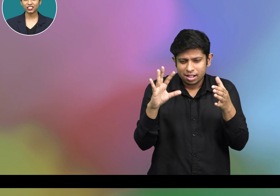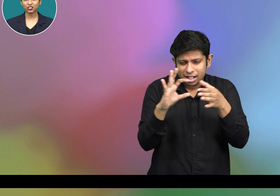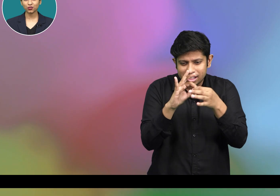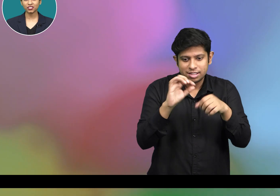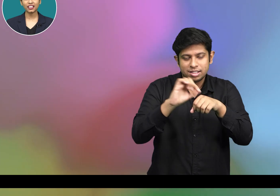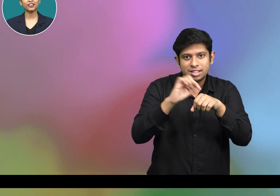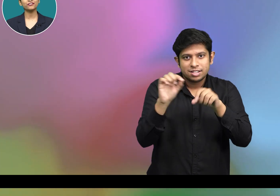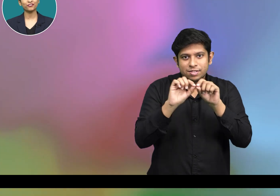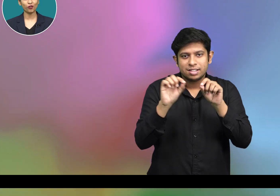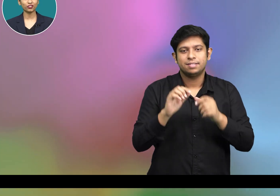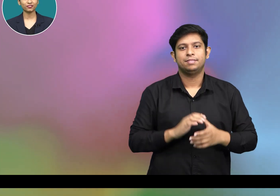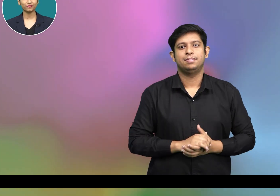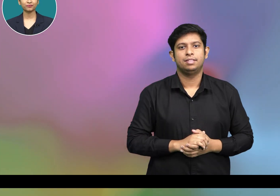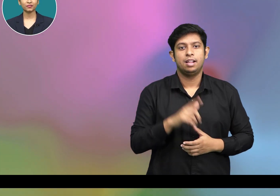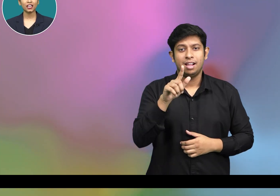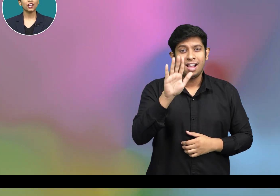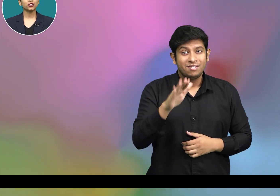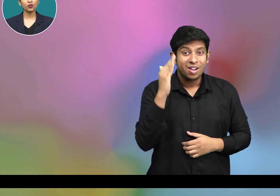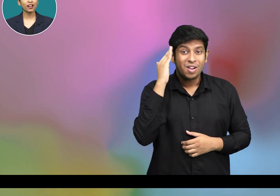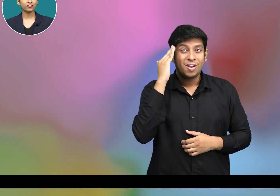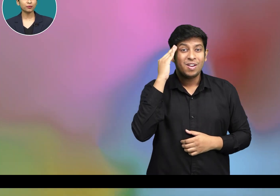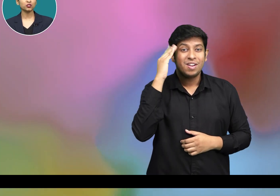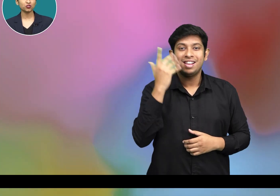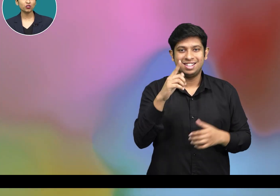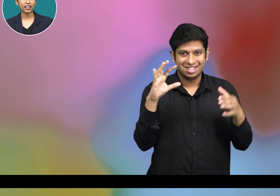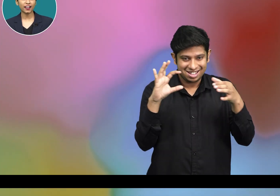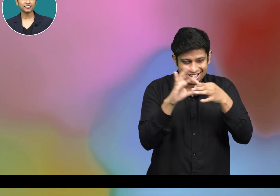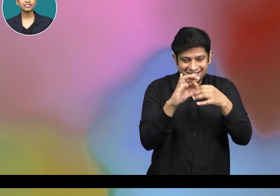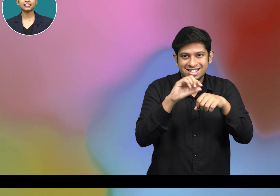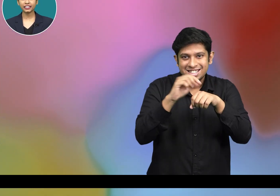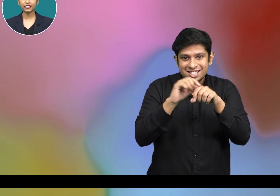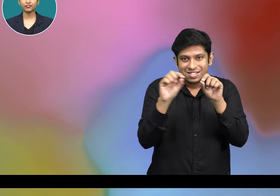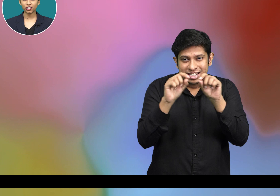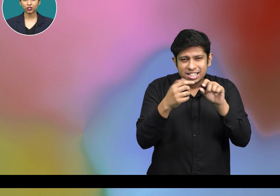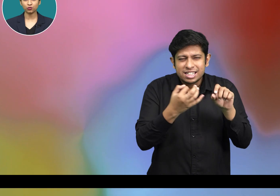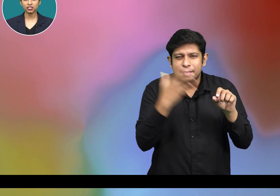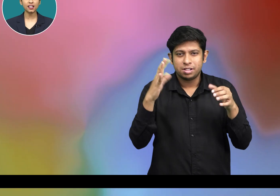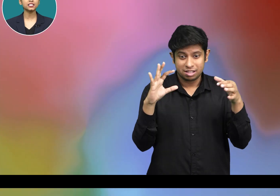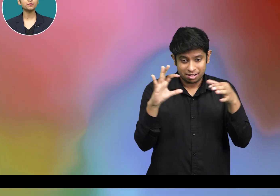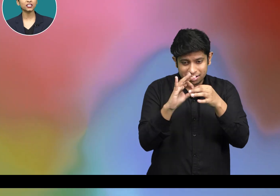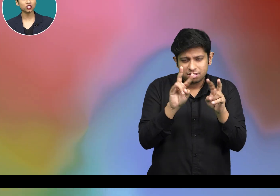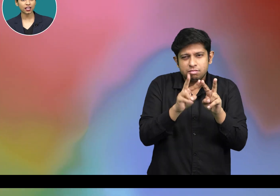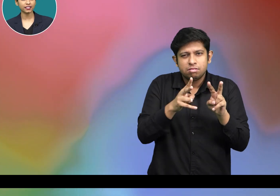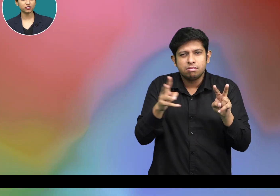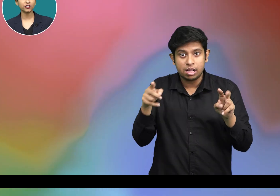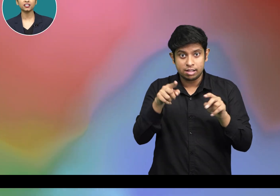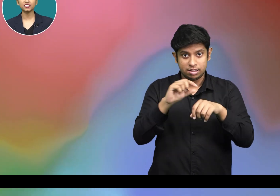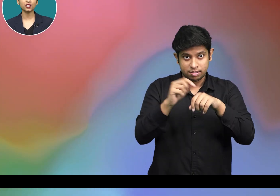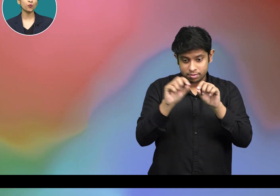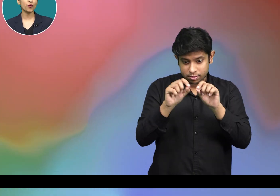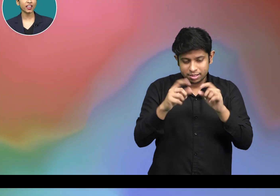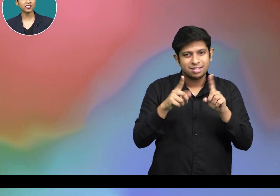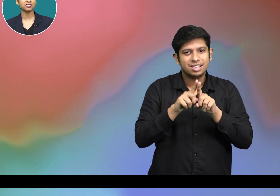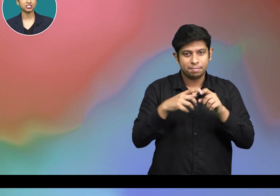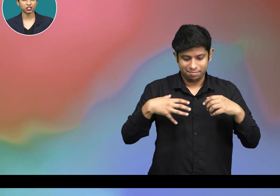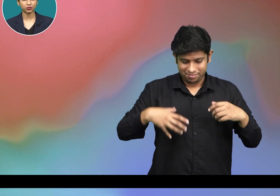connective tissues in 4. You have come to know that connective tissues are specialized for